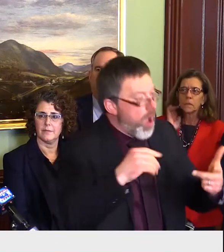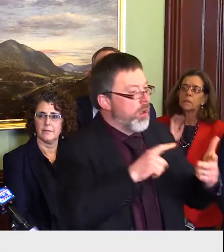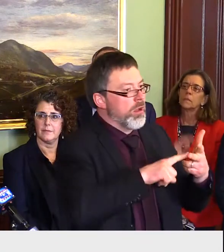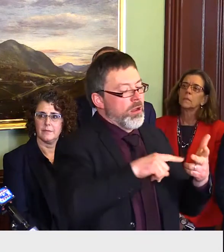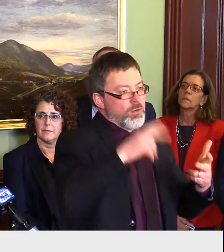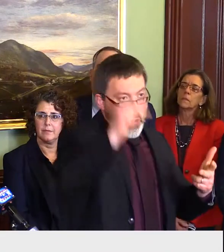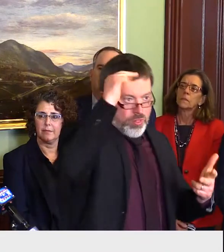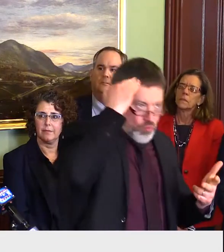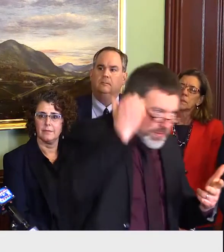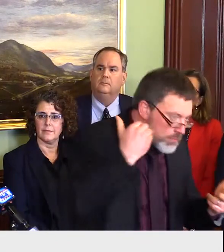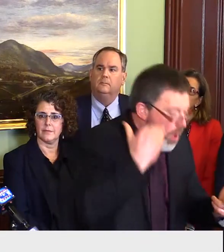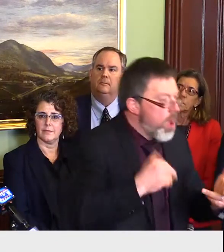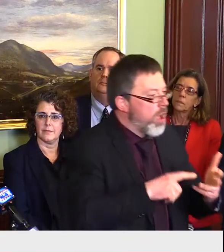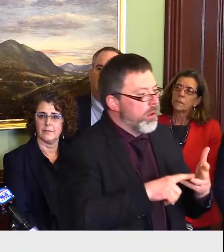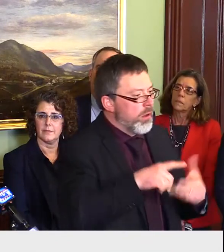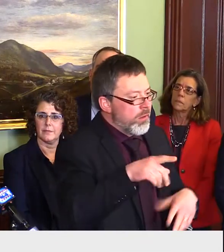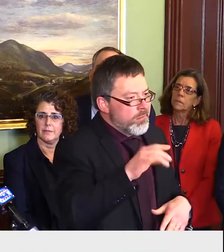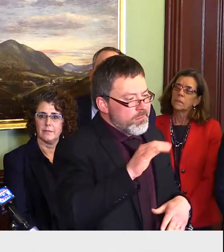Vermonters in 10 days.